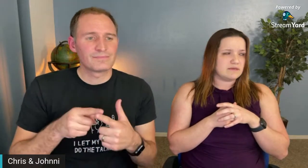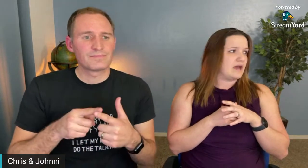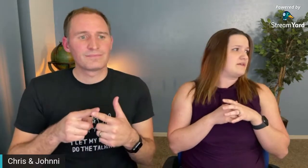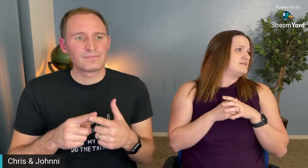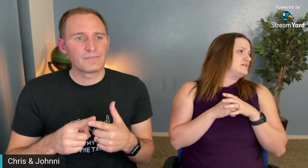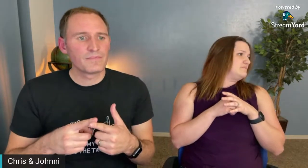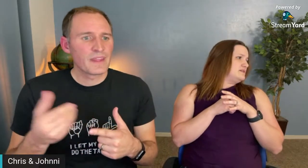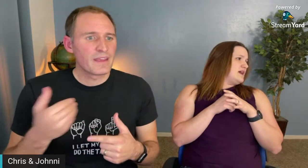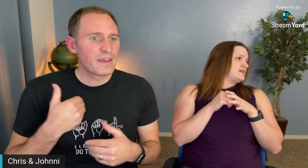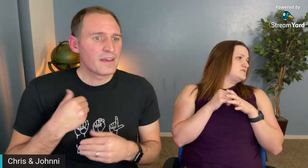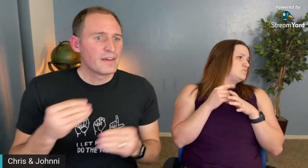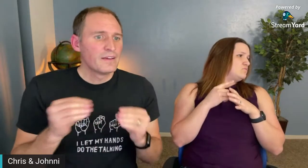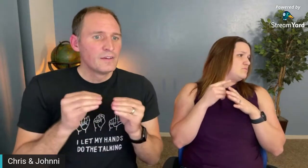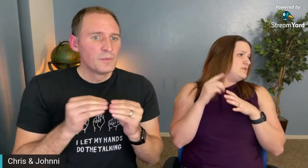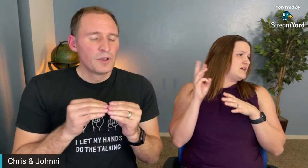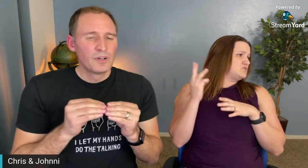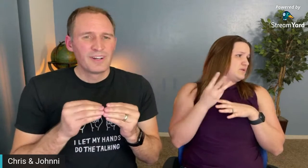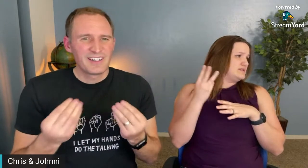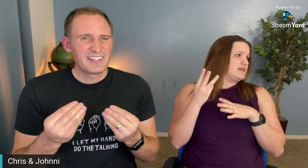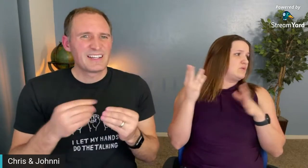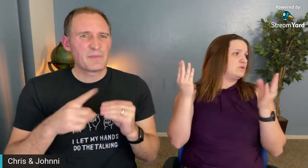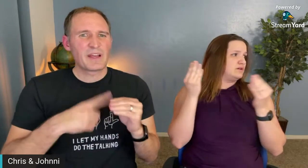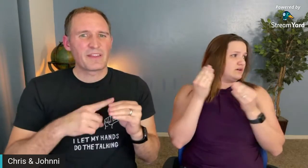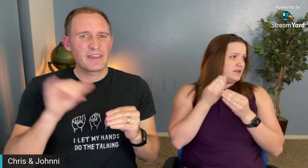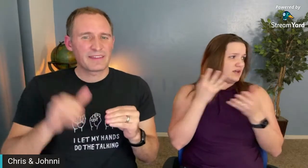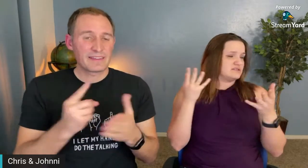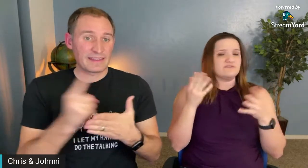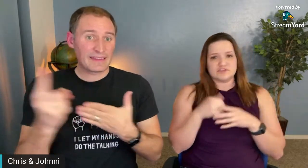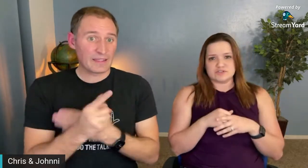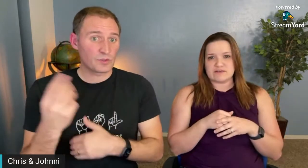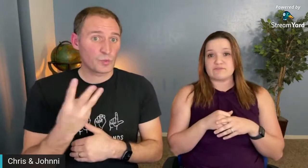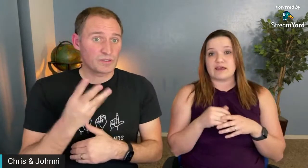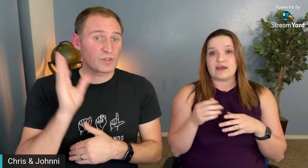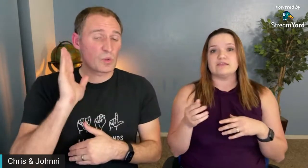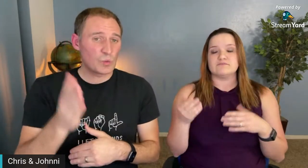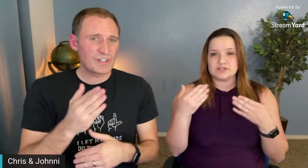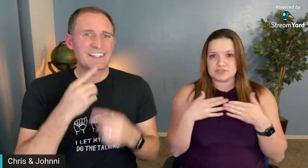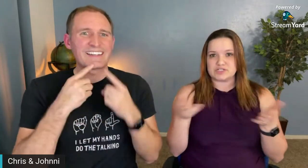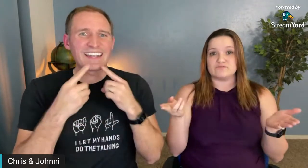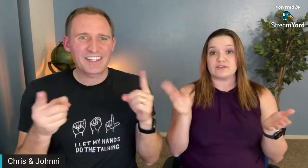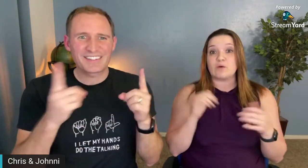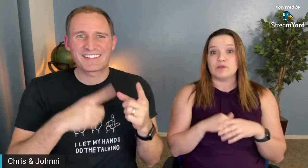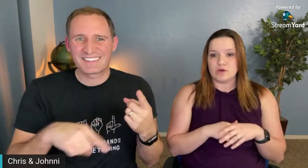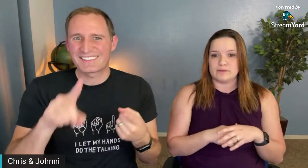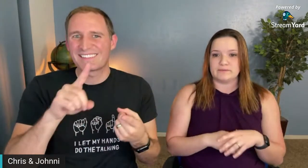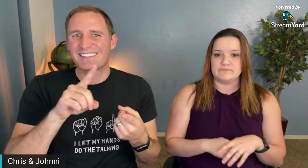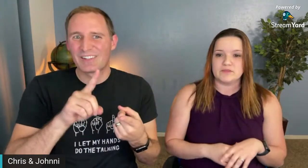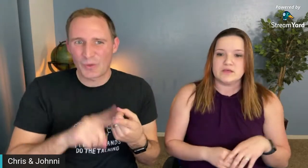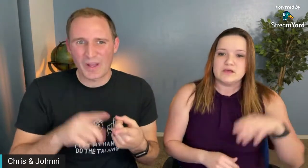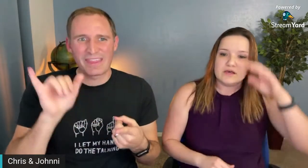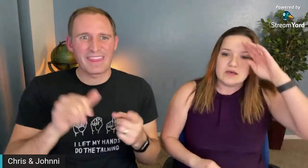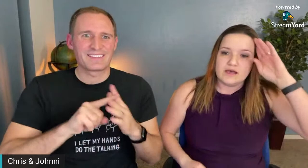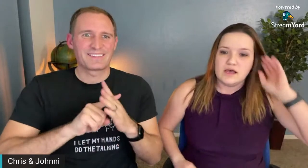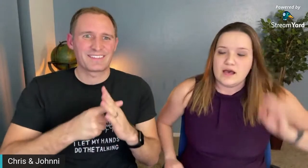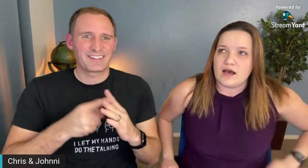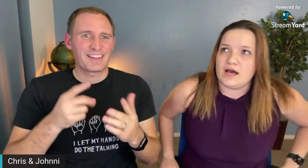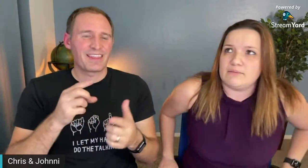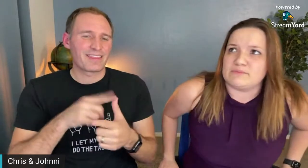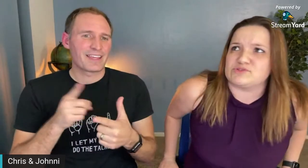yeah, that's going to be next Wednesday. We'll announce the official date for that, and then registration for that will open. I'm trying